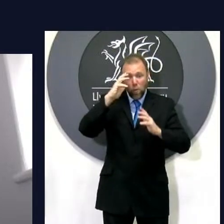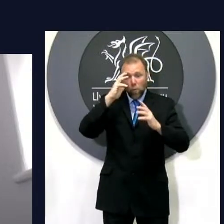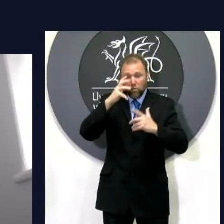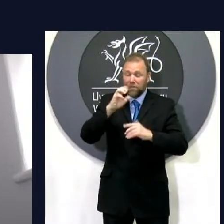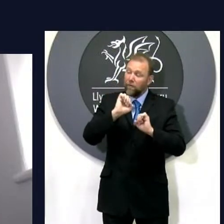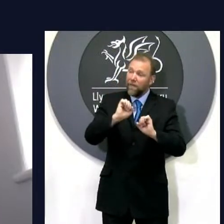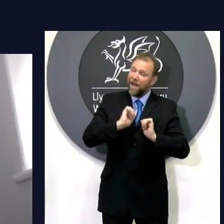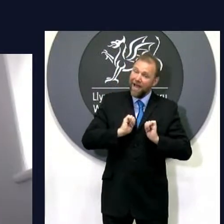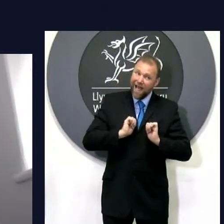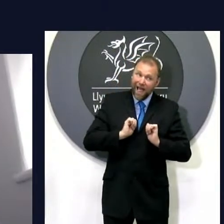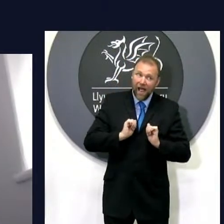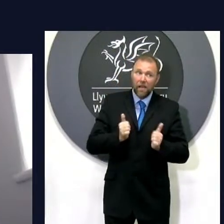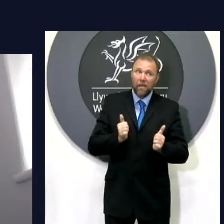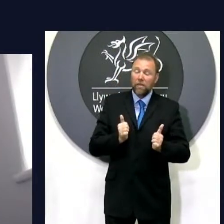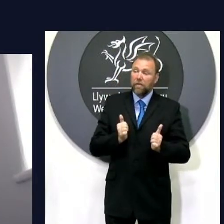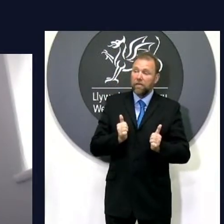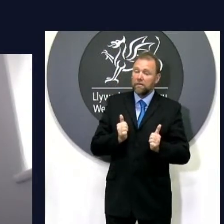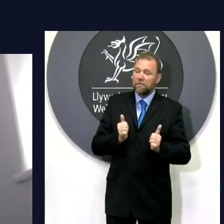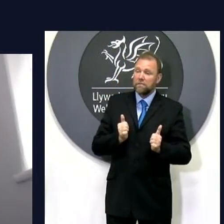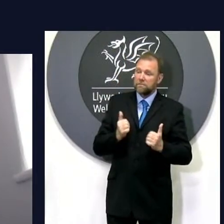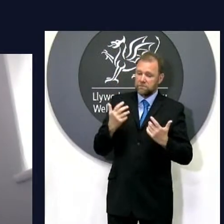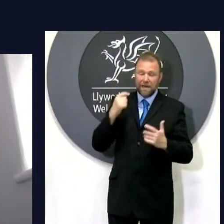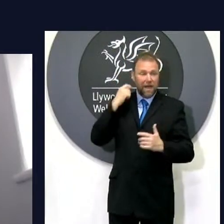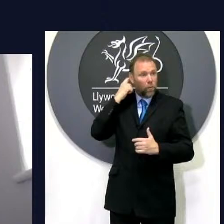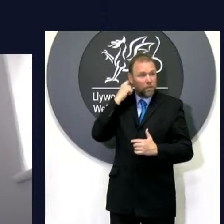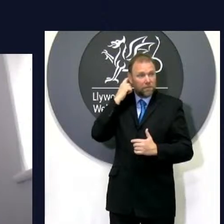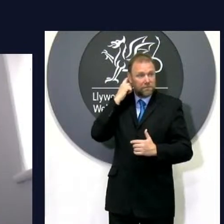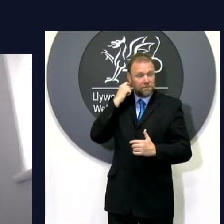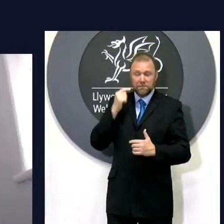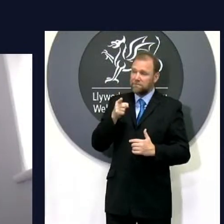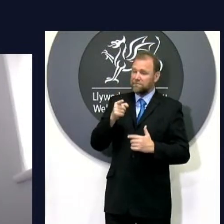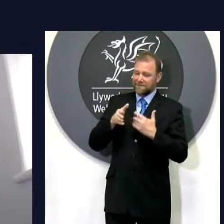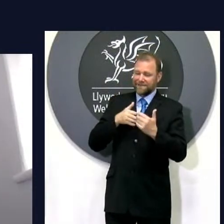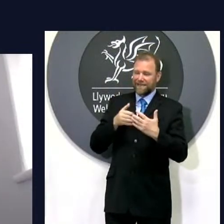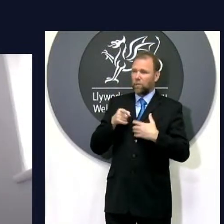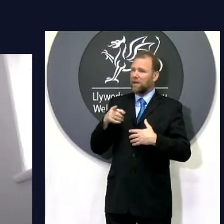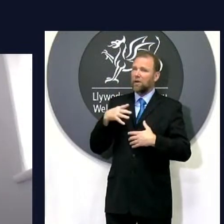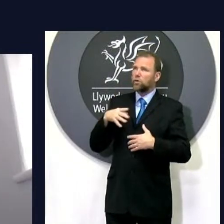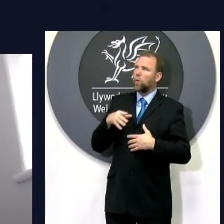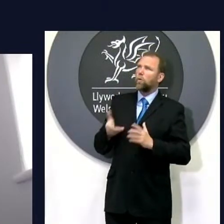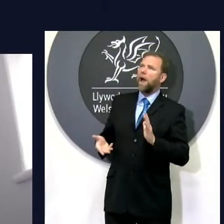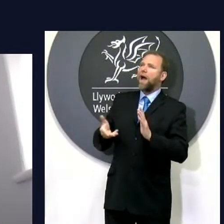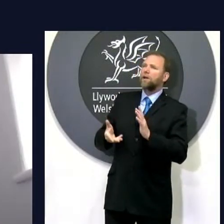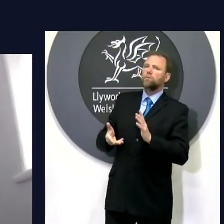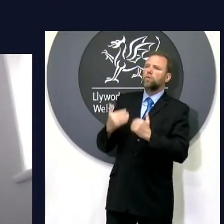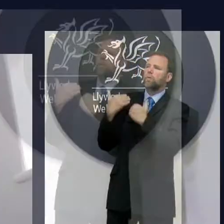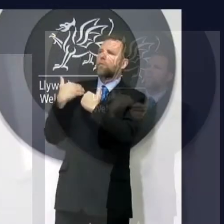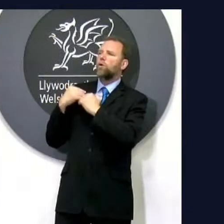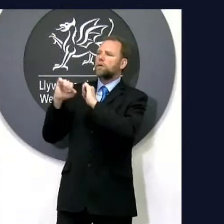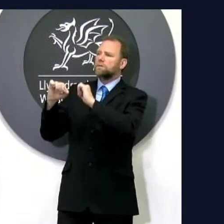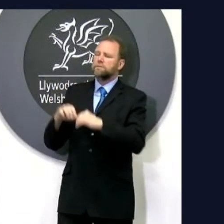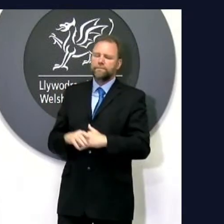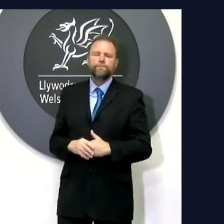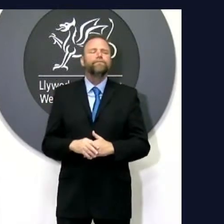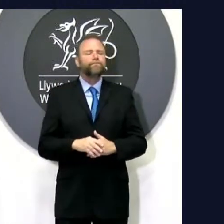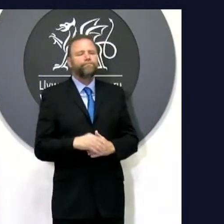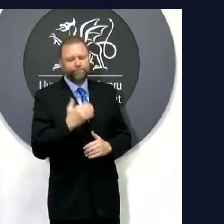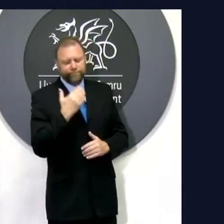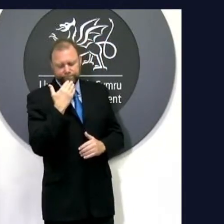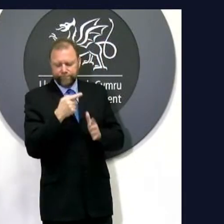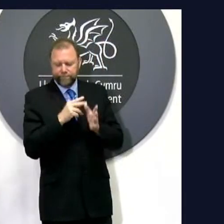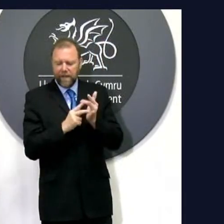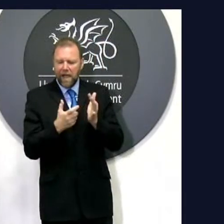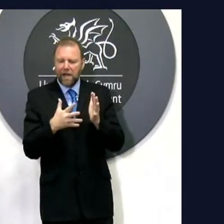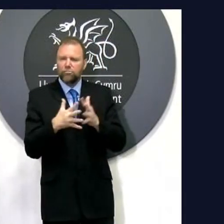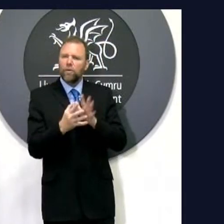their health and with the NHS backlog, not wanting to add to that? Yeah, thank you very much, Andrew. It's a really